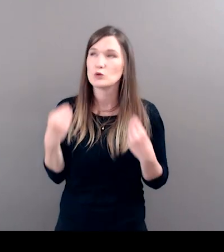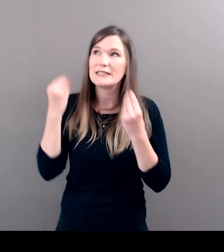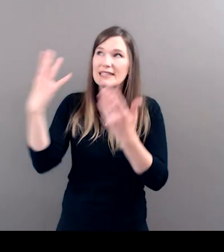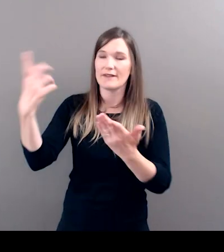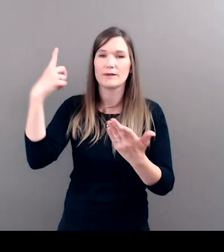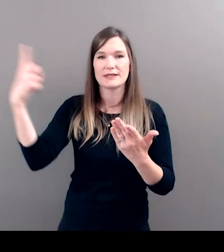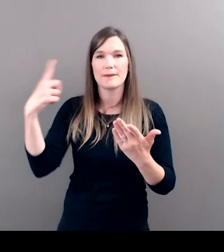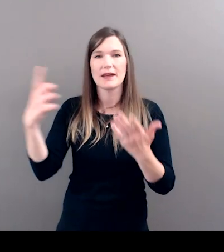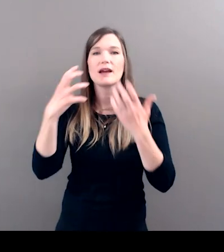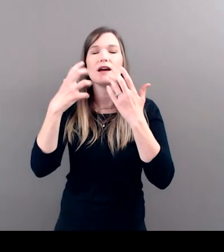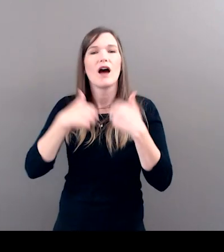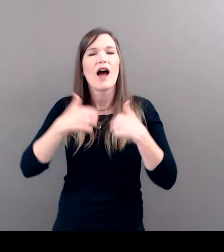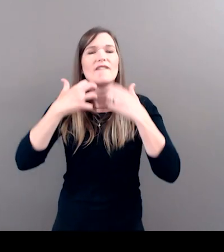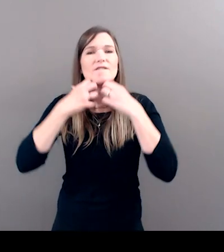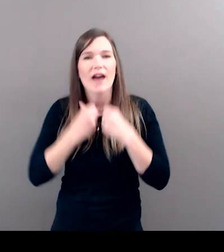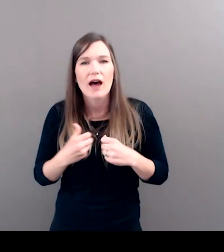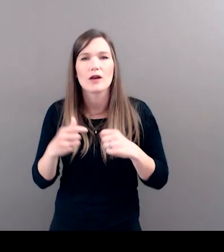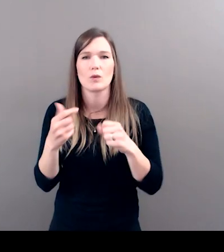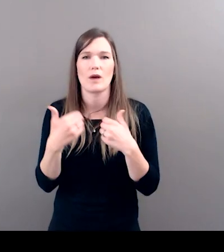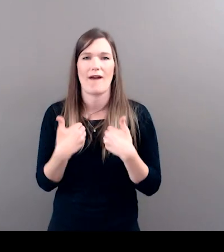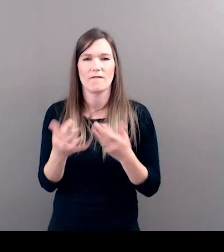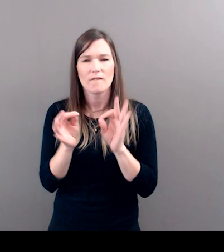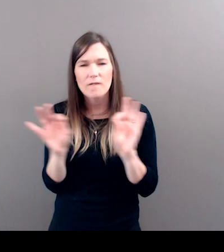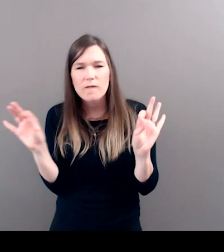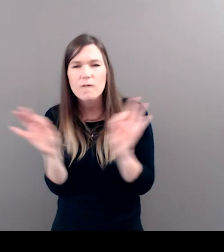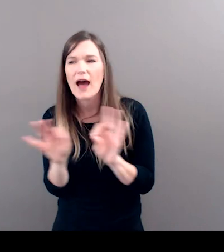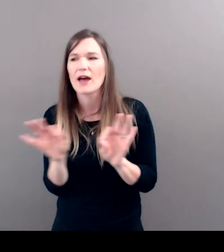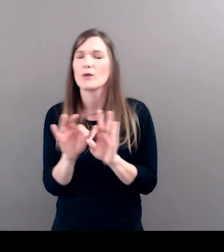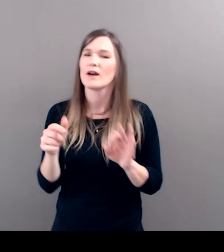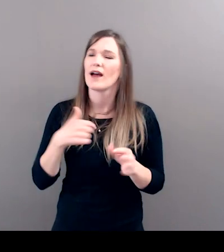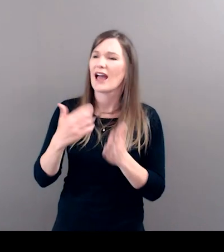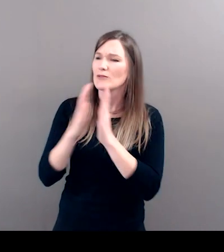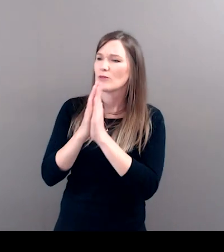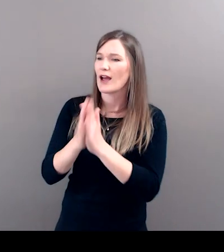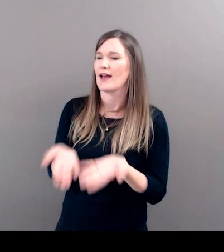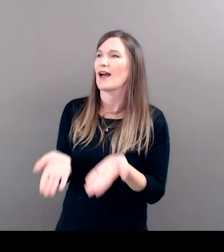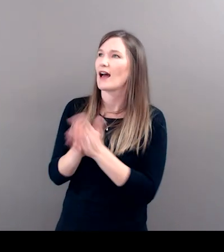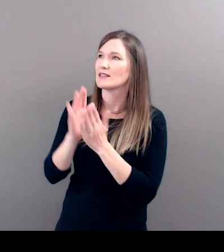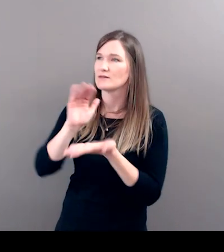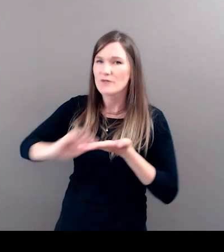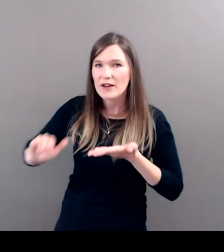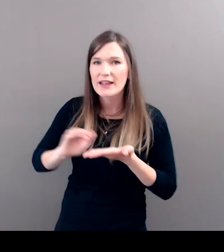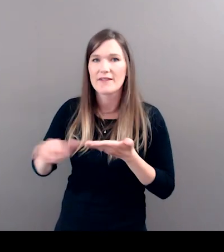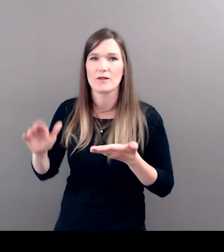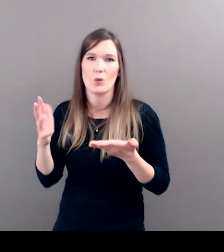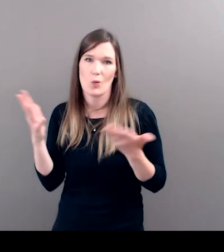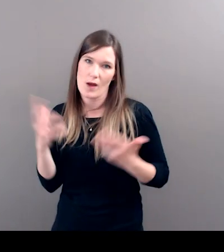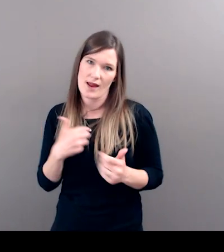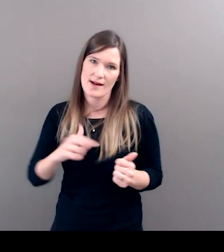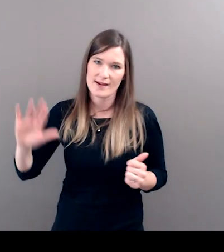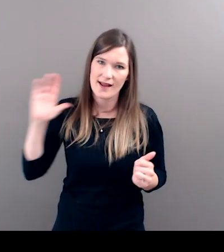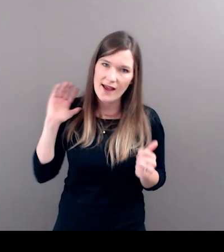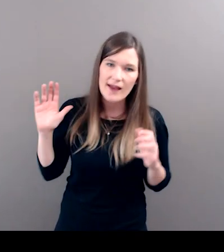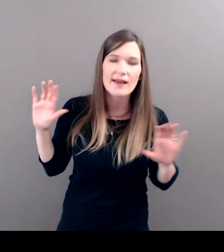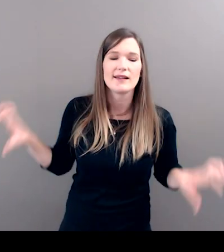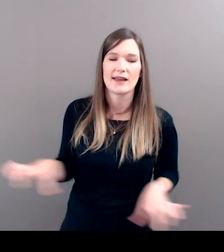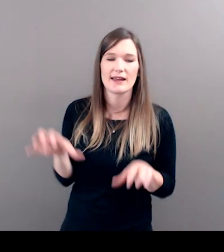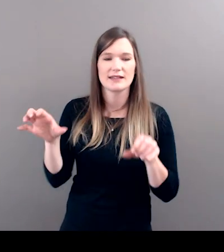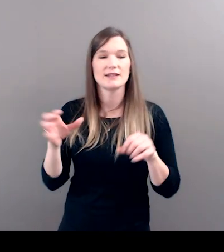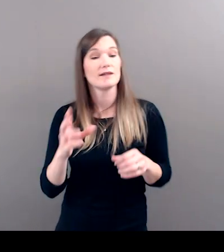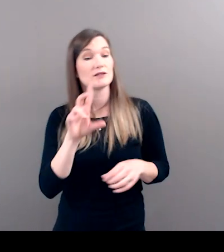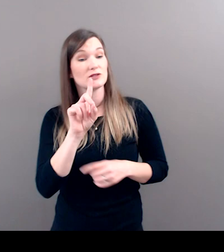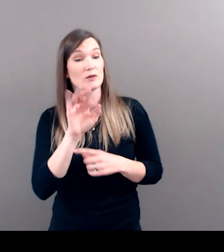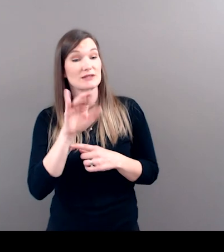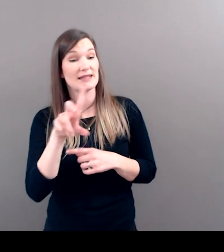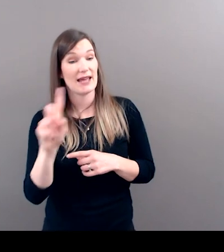make a sacrifice so he can pray and ask for forgiveness for what he had done so the people would be saved. So David bought the threshing floor and